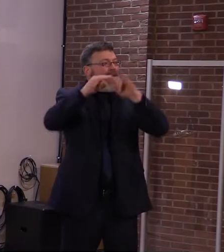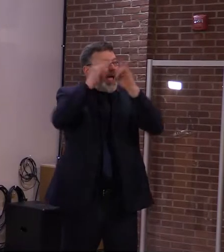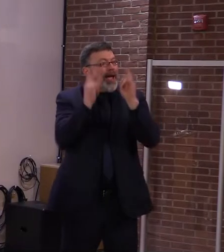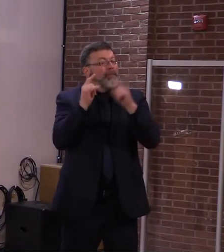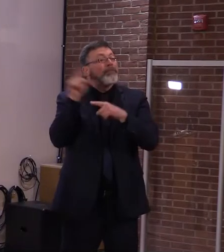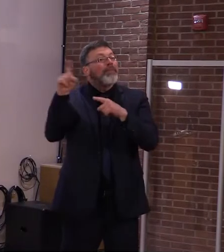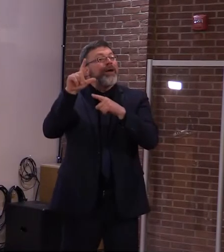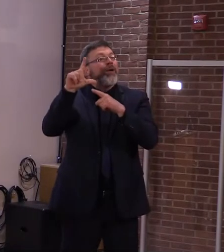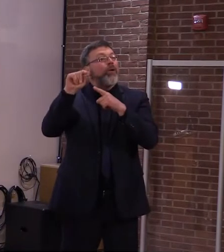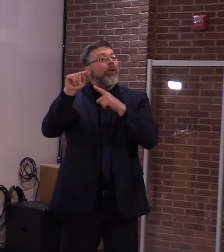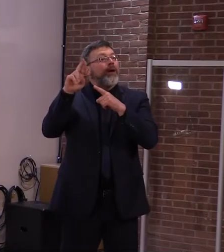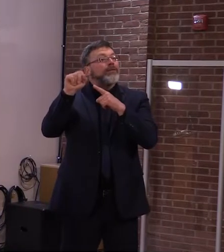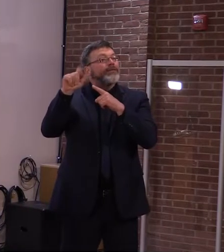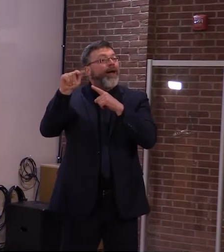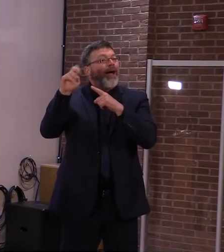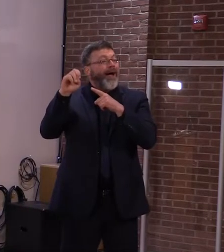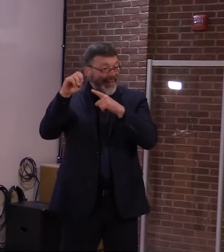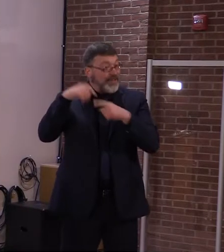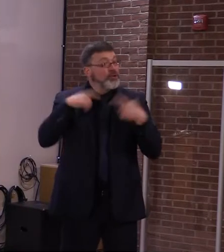you're interested, visit